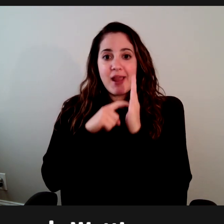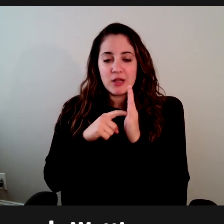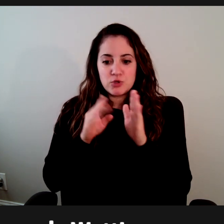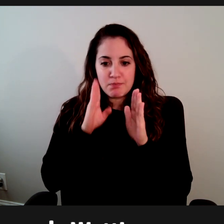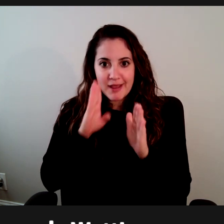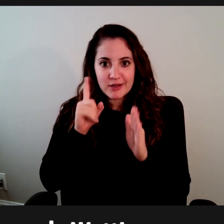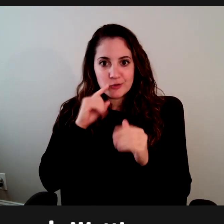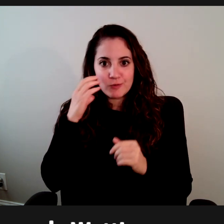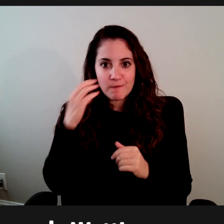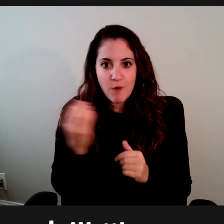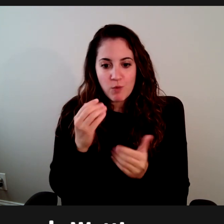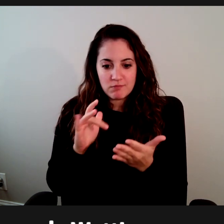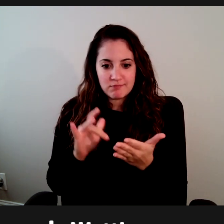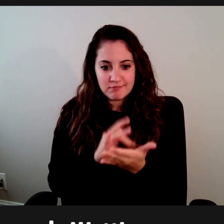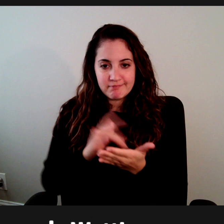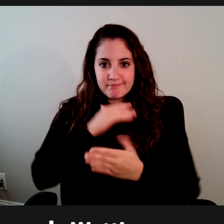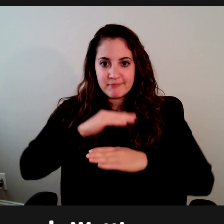demands of our digital devices